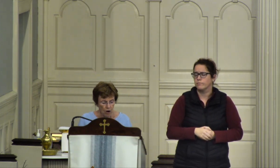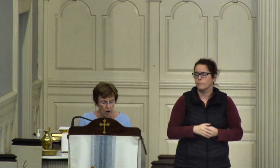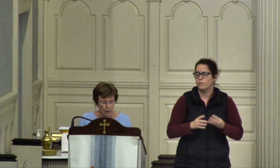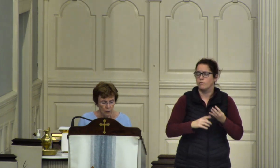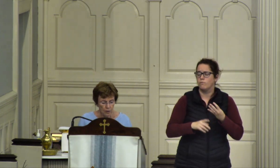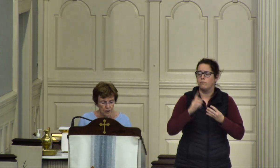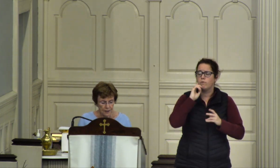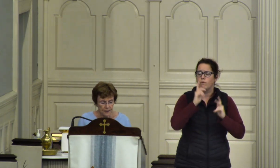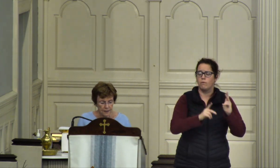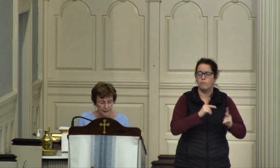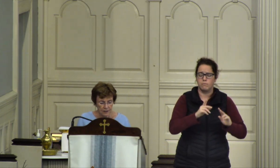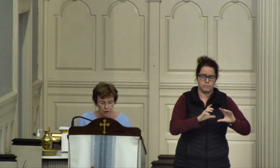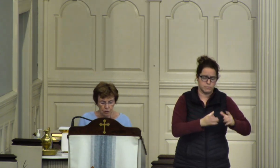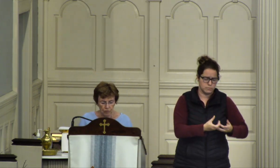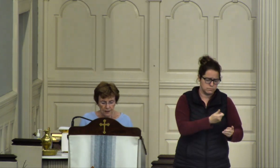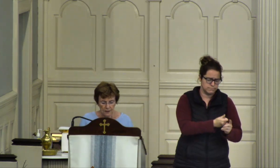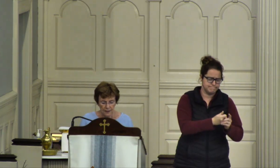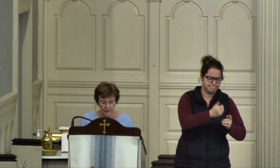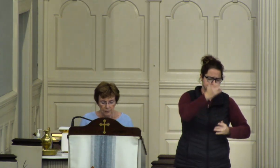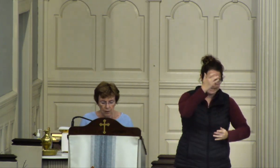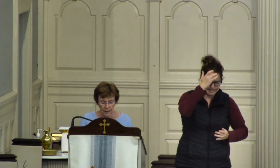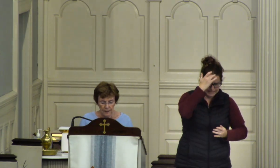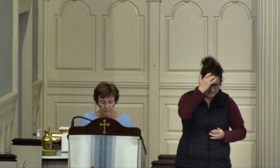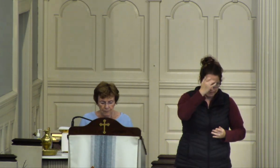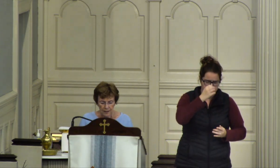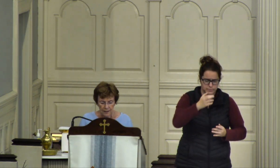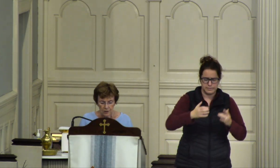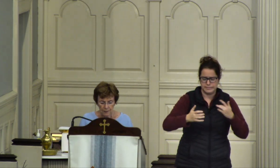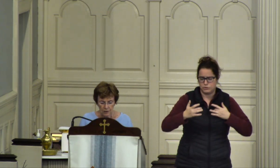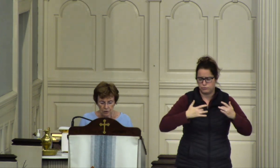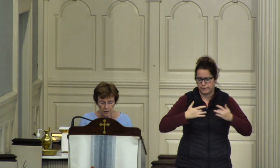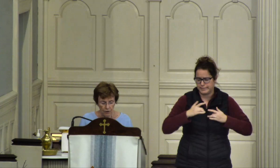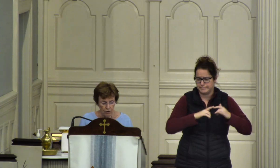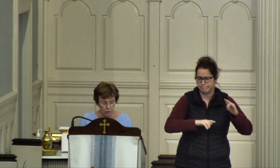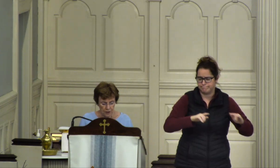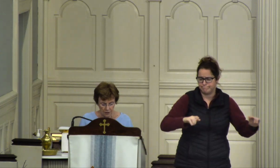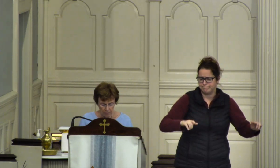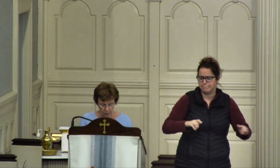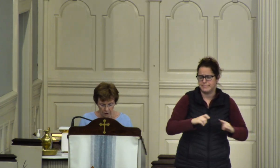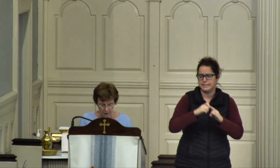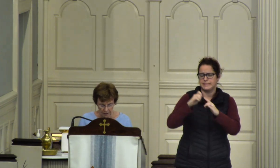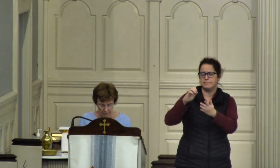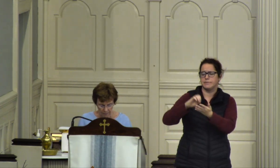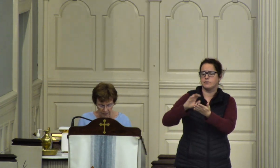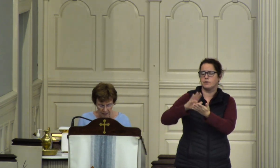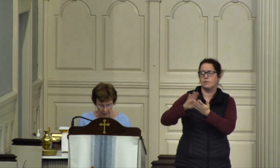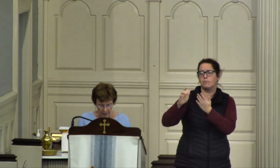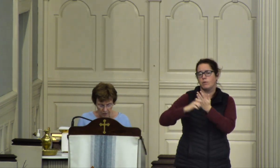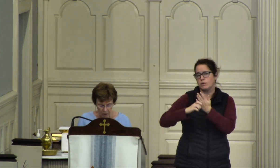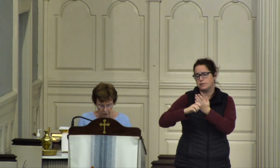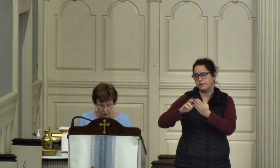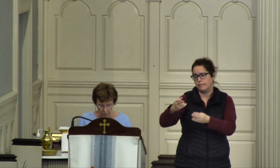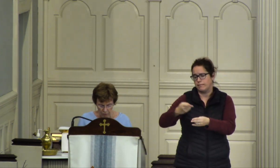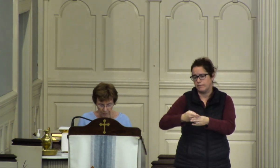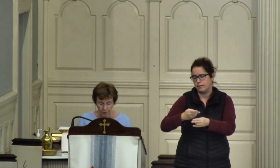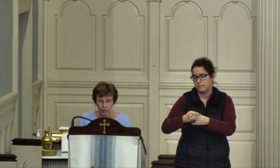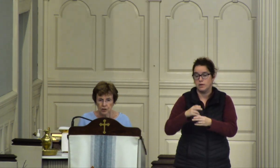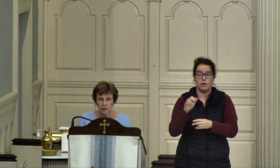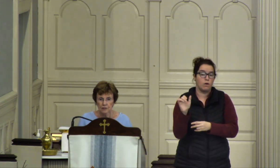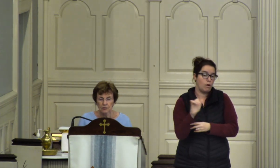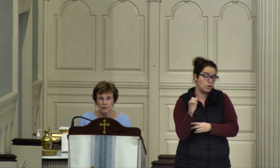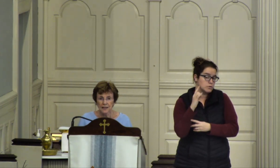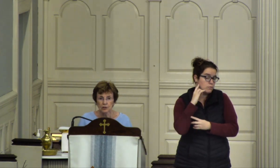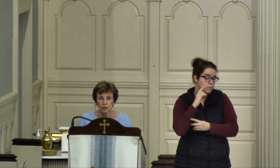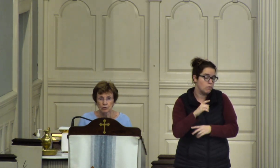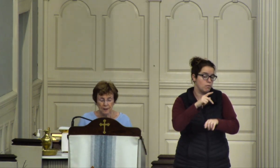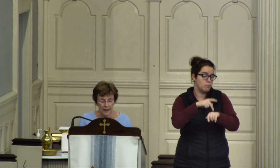For all who are sick and in distress in any way, especially those in the bulletin, and also for the